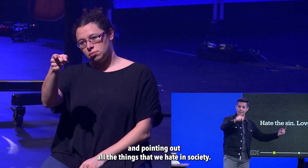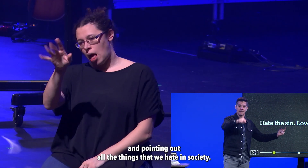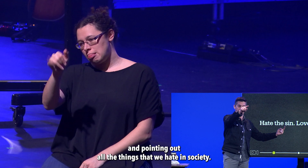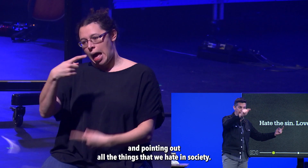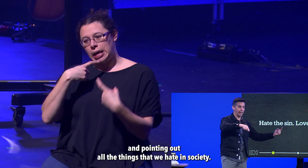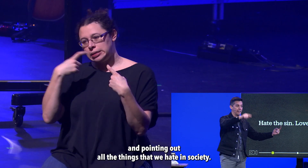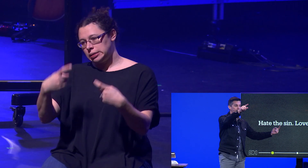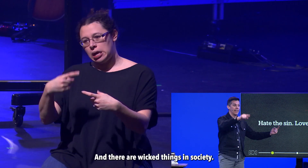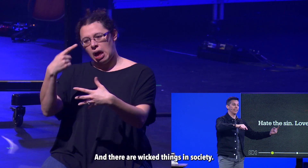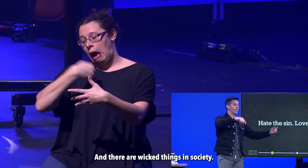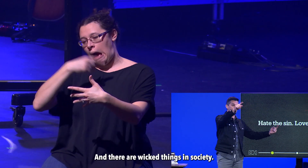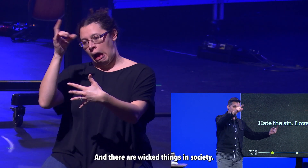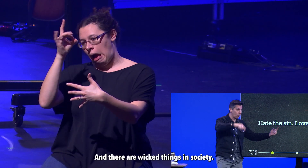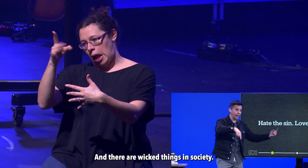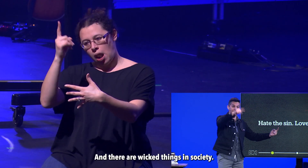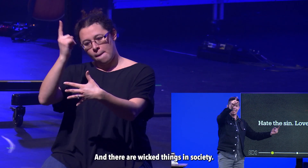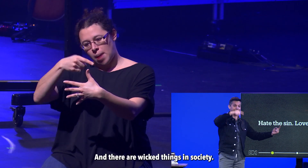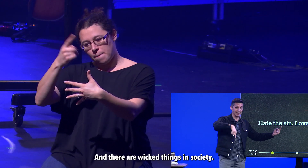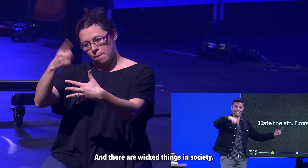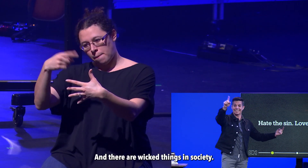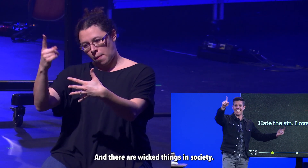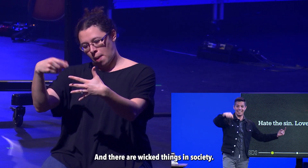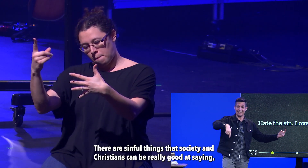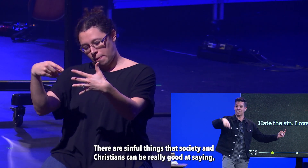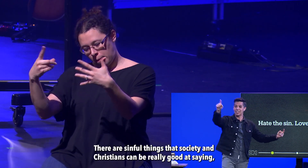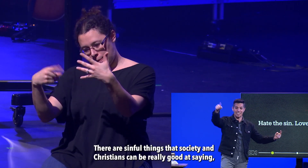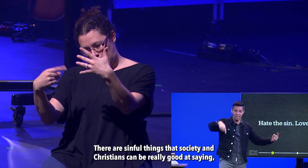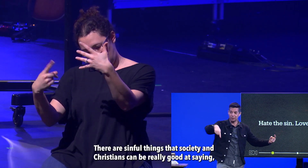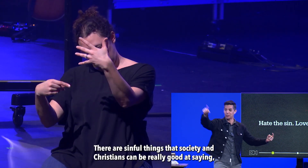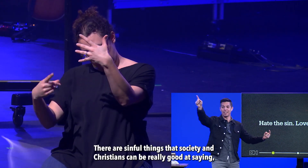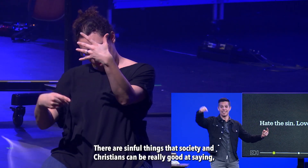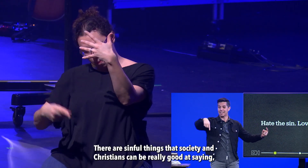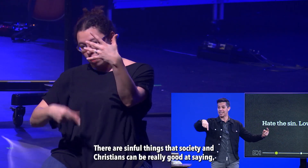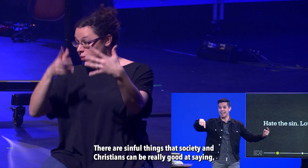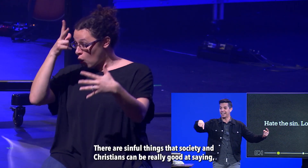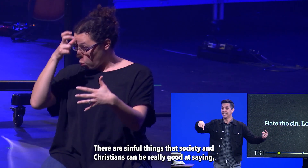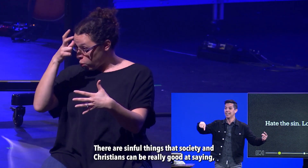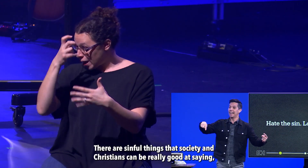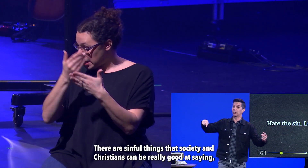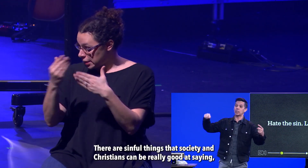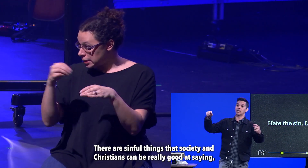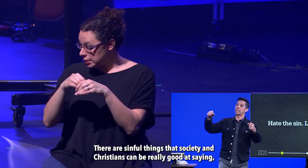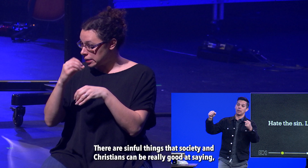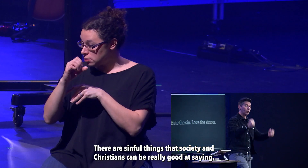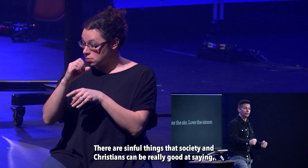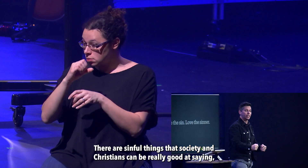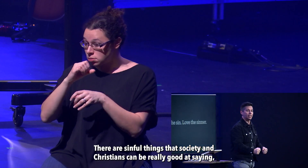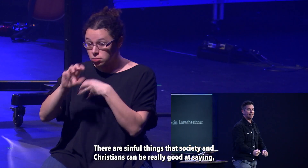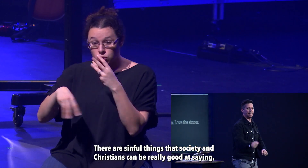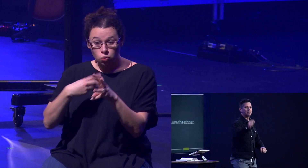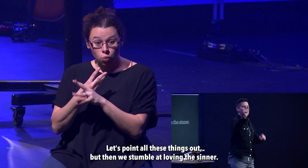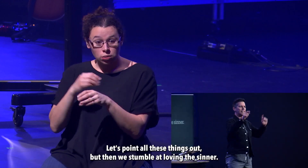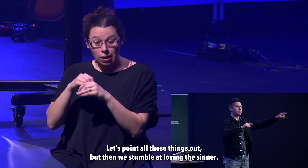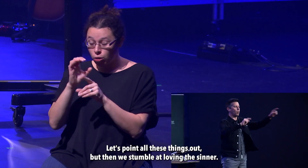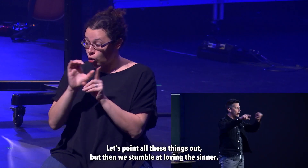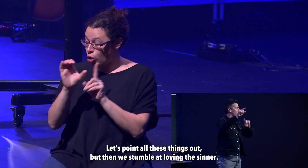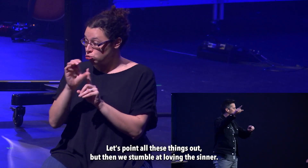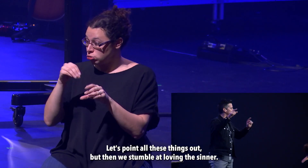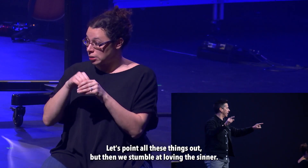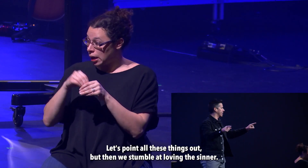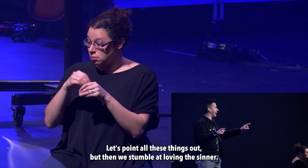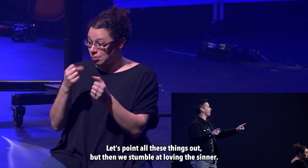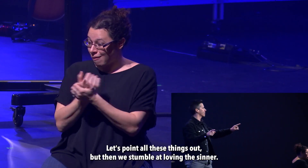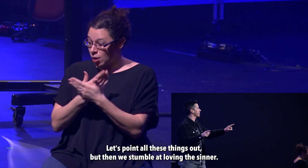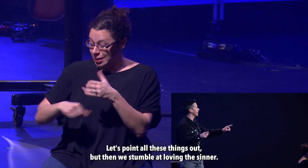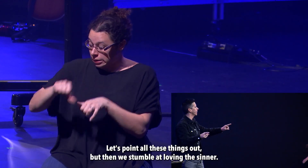we hate in society. And there are wicked things in society. There are sinful things in society. And Christians can be really good at saying, let's point all